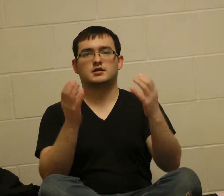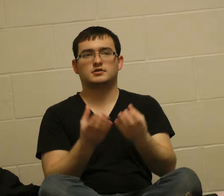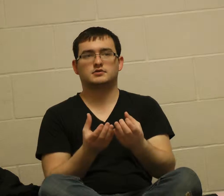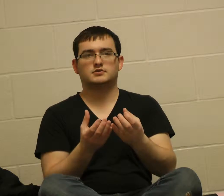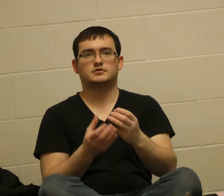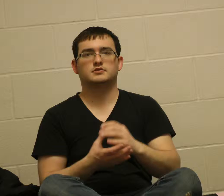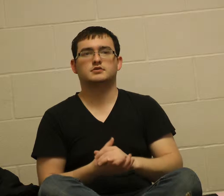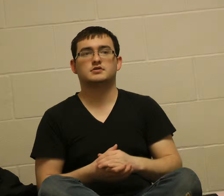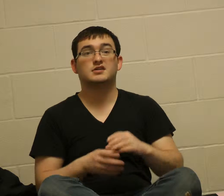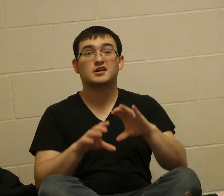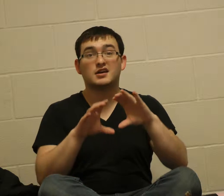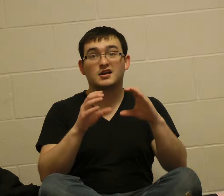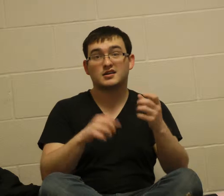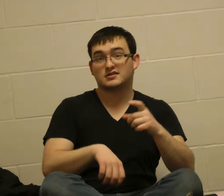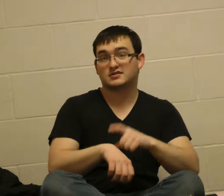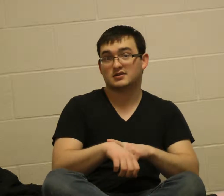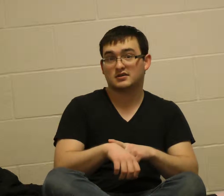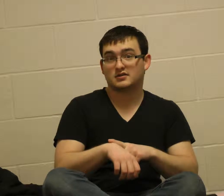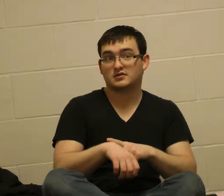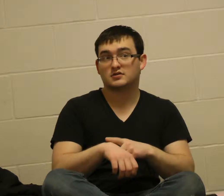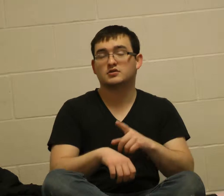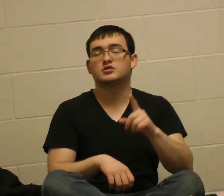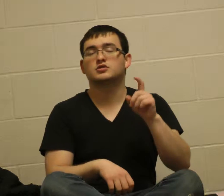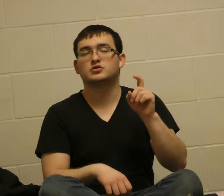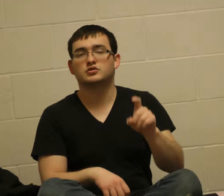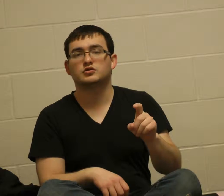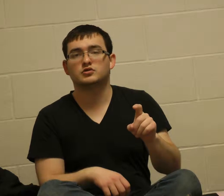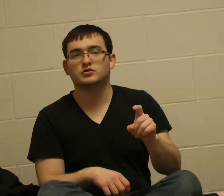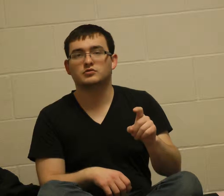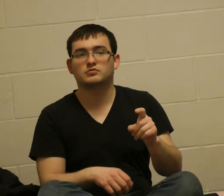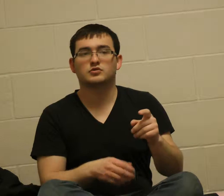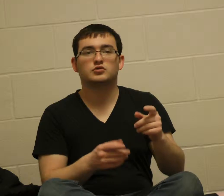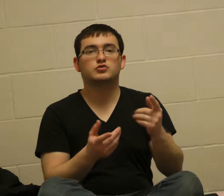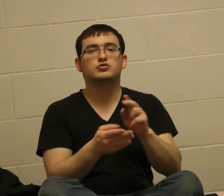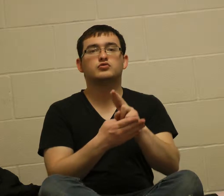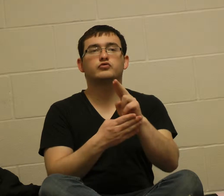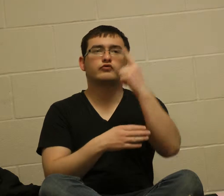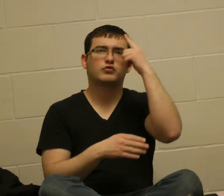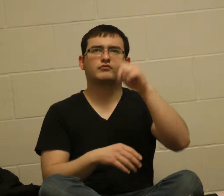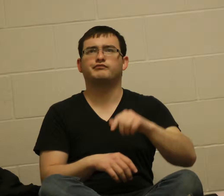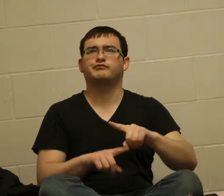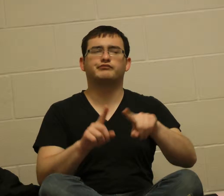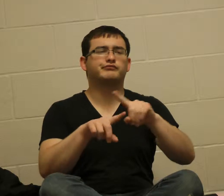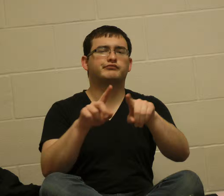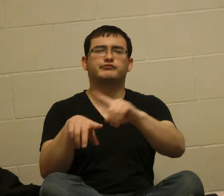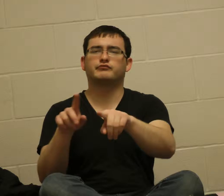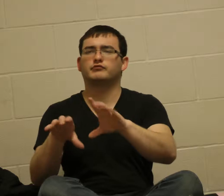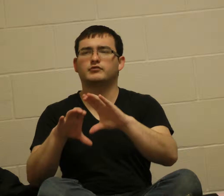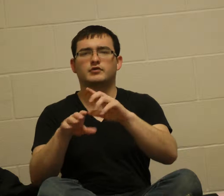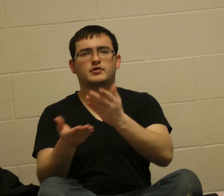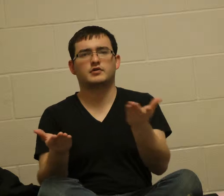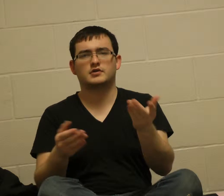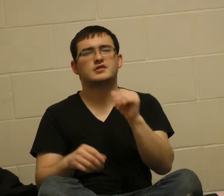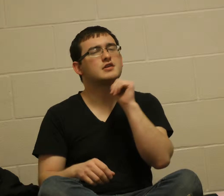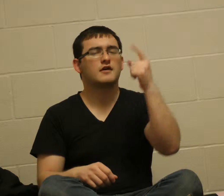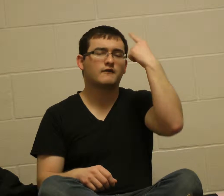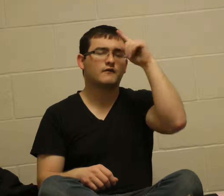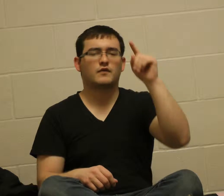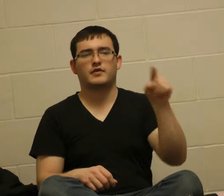be freed up. In addition, we're only looking at maybe 10 minutes. So if you look at that picture of the clock on the right-hand side, you'll